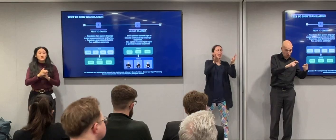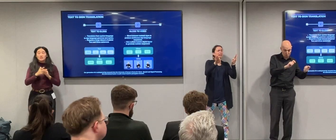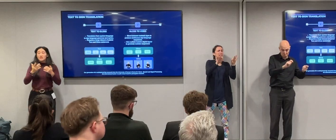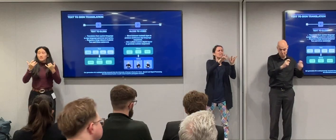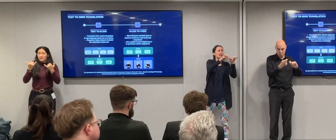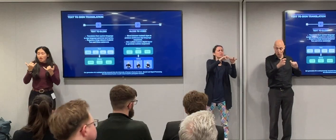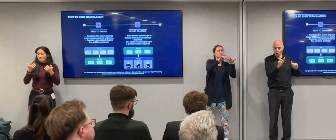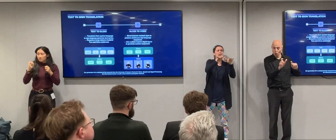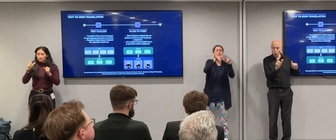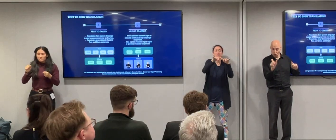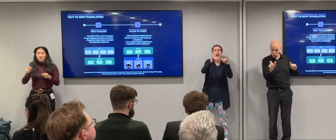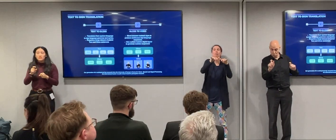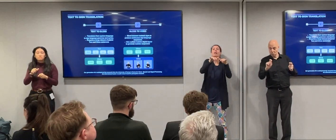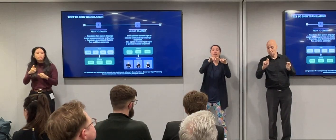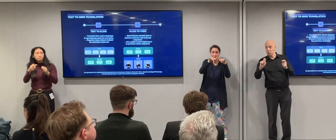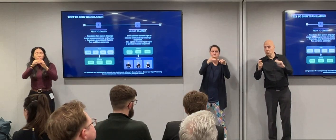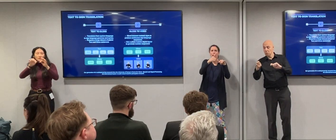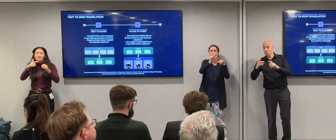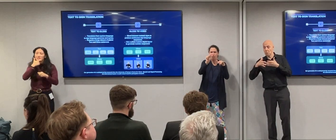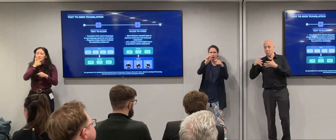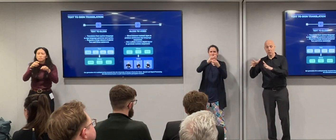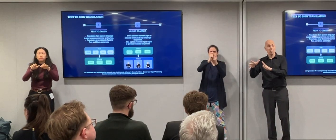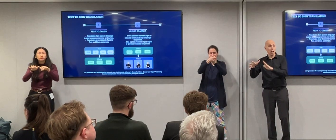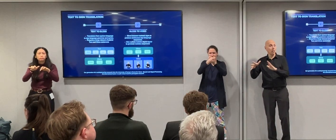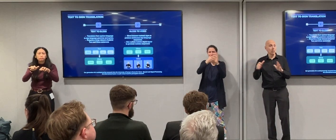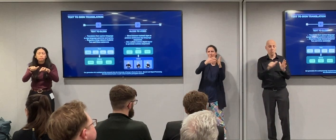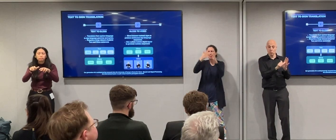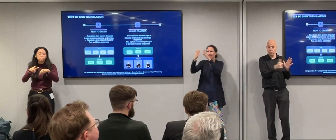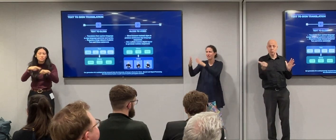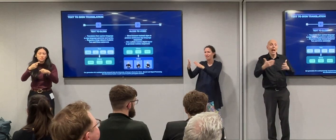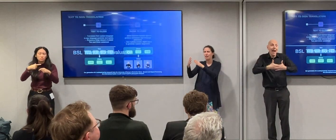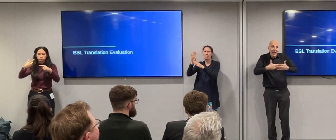gloss and then generated the final BSL video at the end.